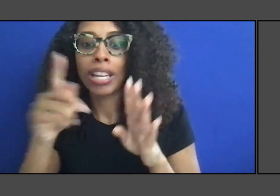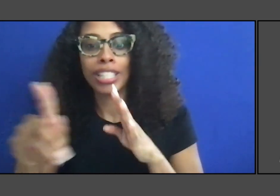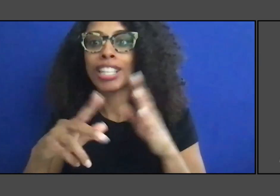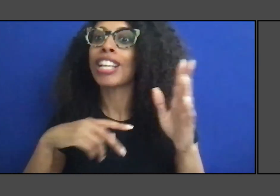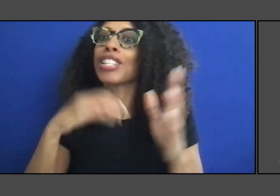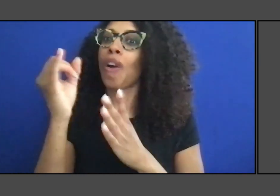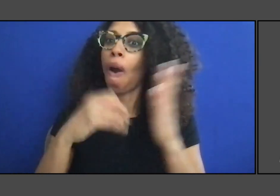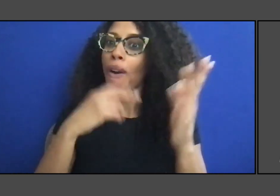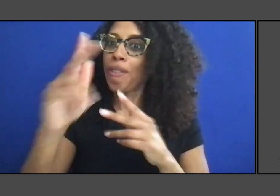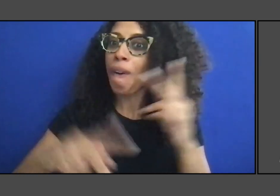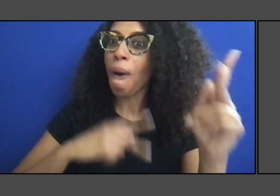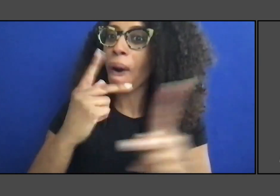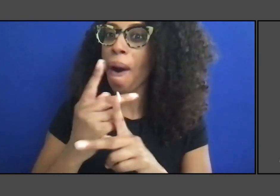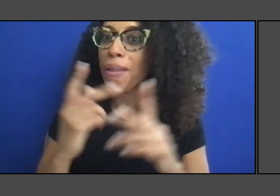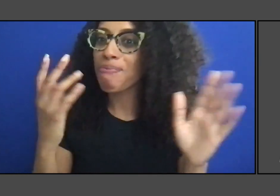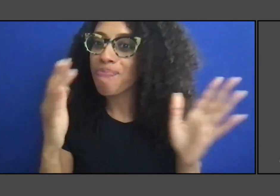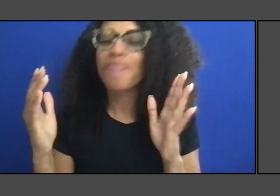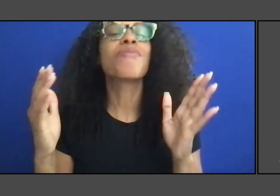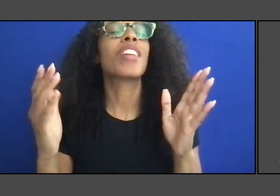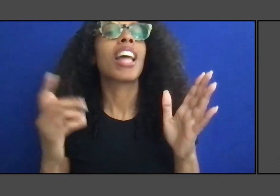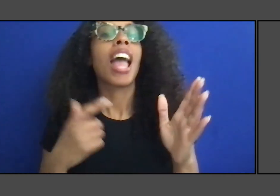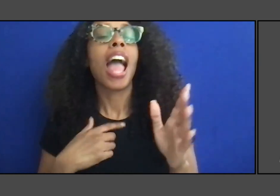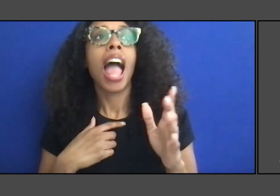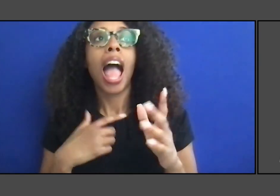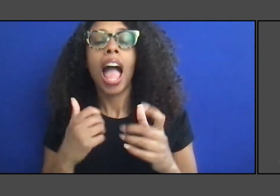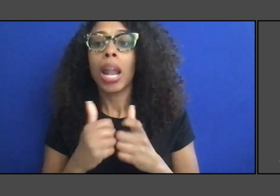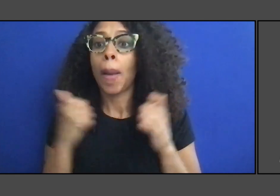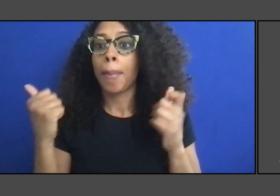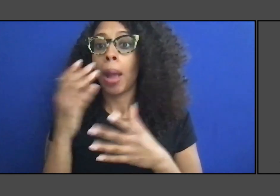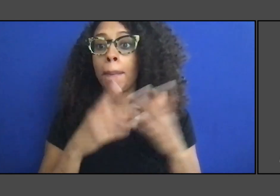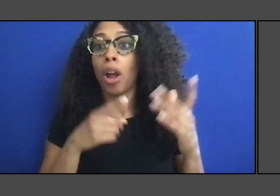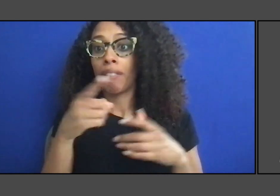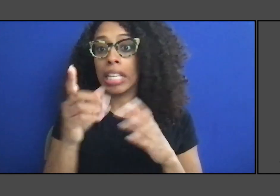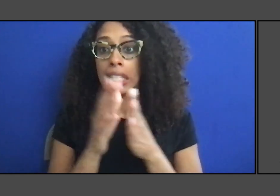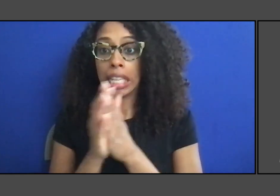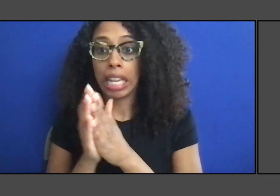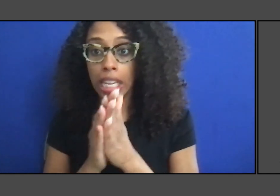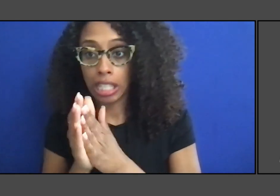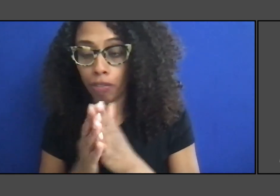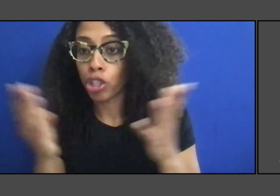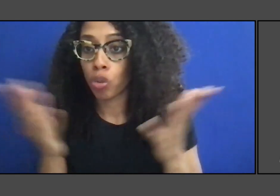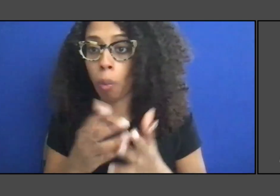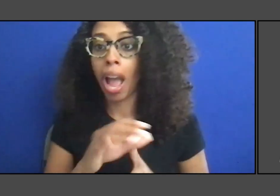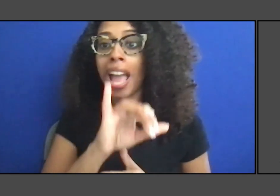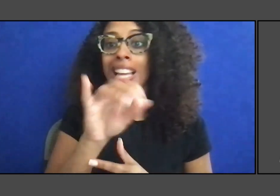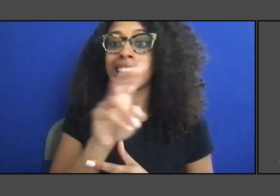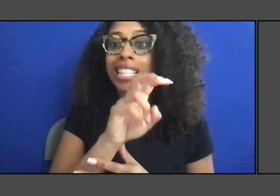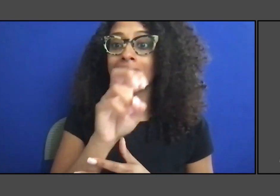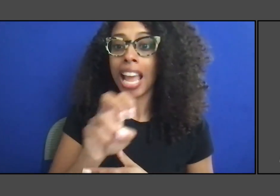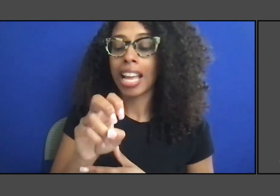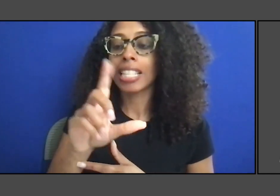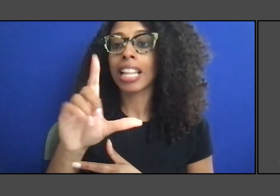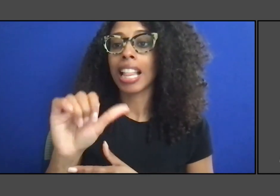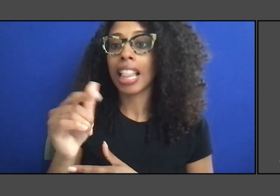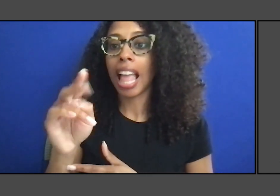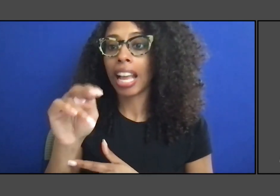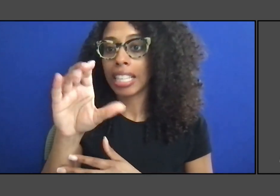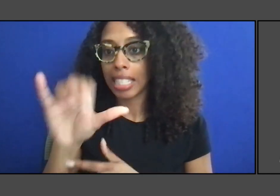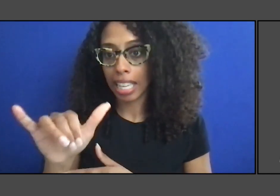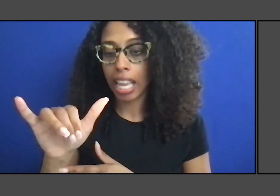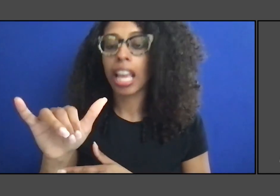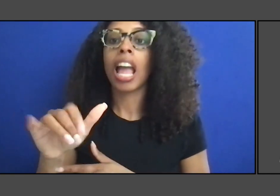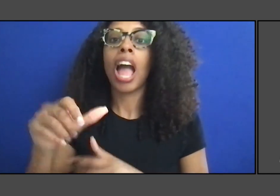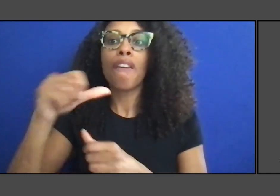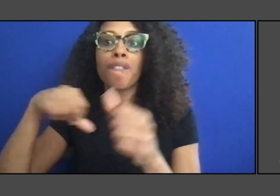a big component of this initiative is the Jazz Legacies Fellowship, honoring jazz luminaries with